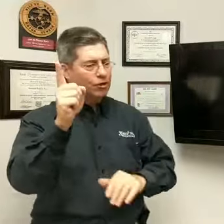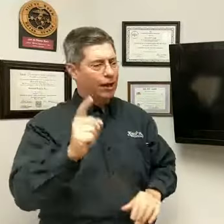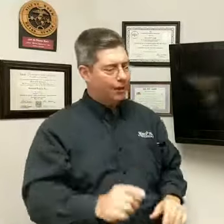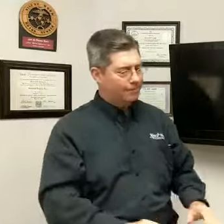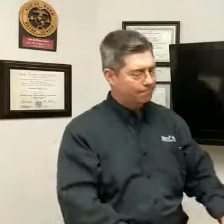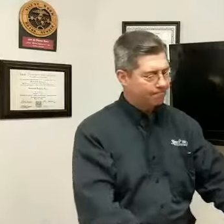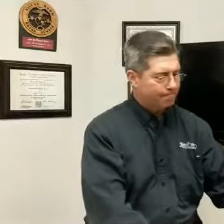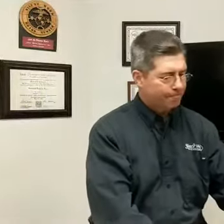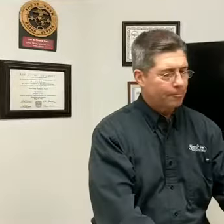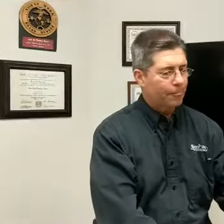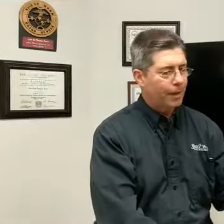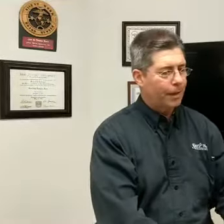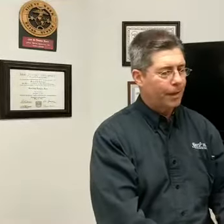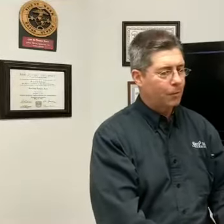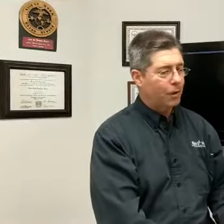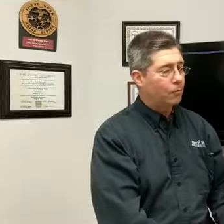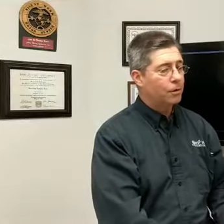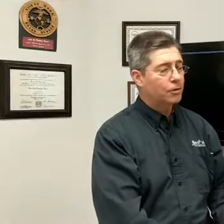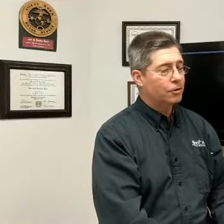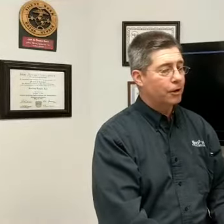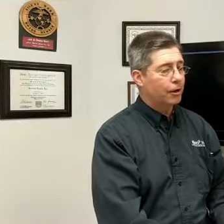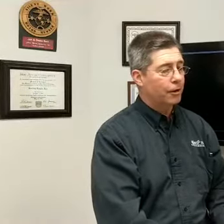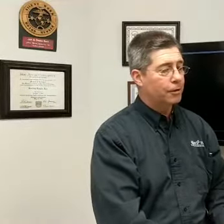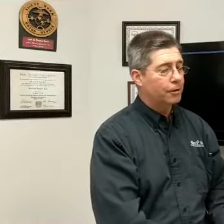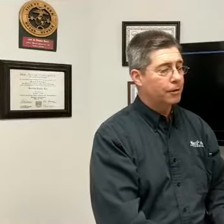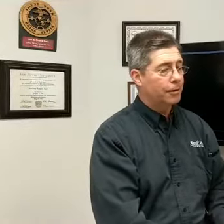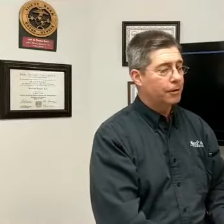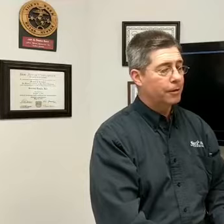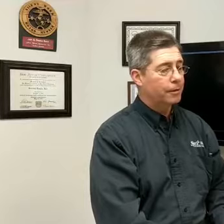second and we will start.